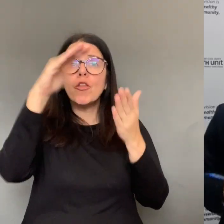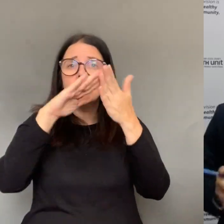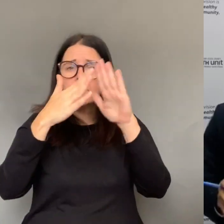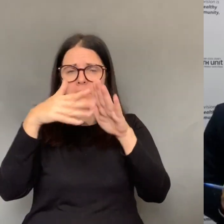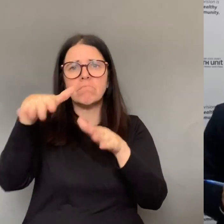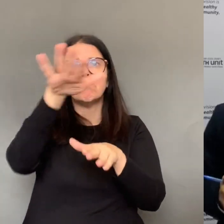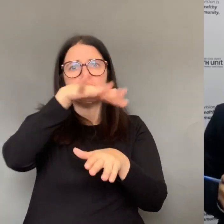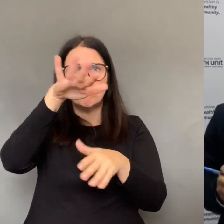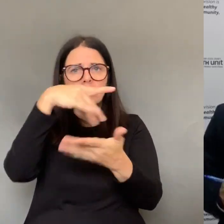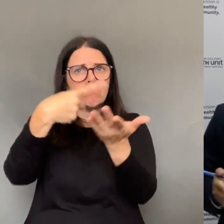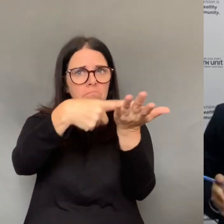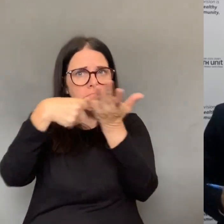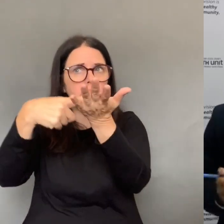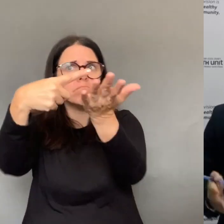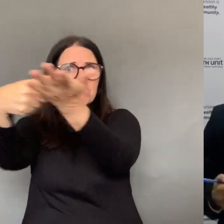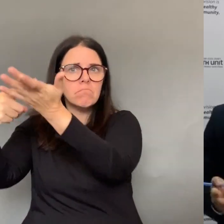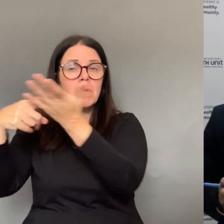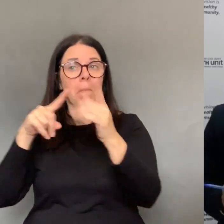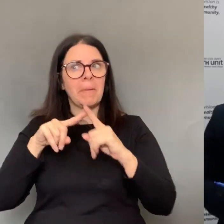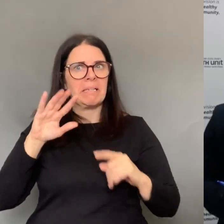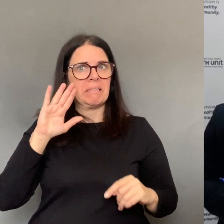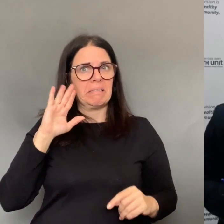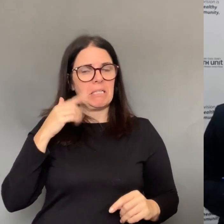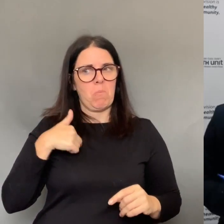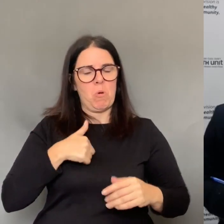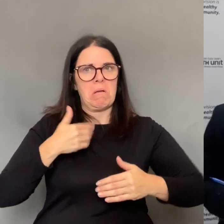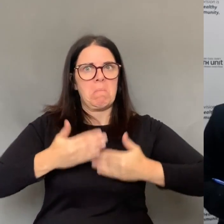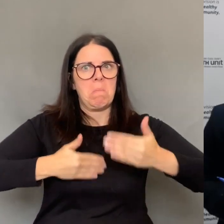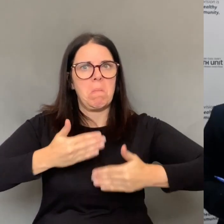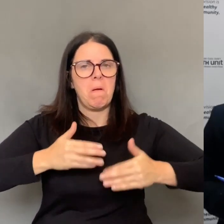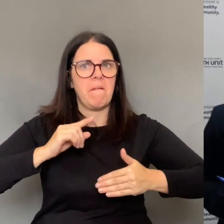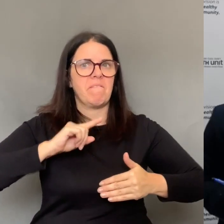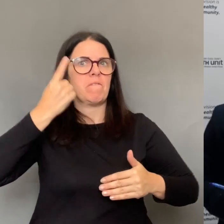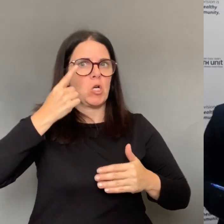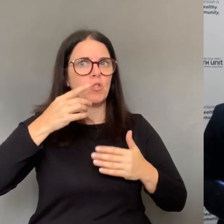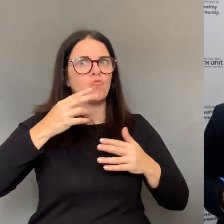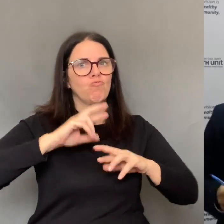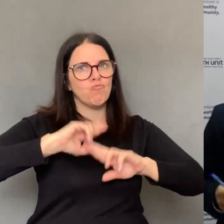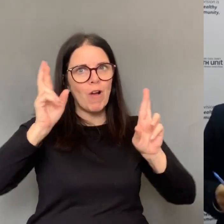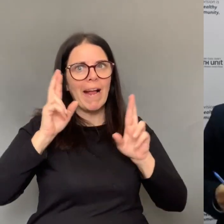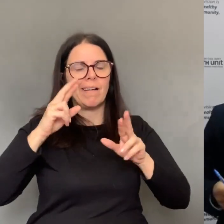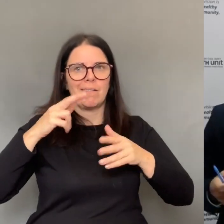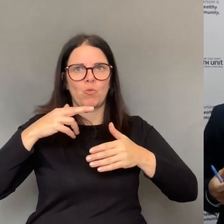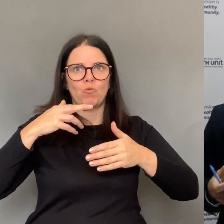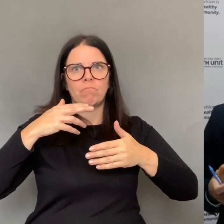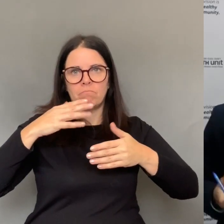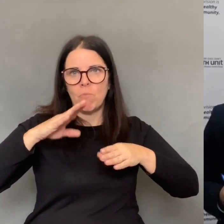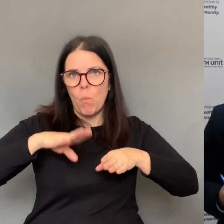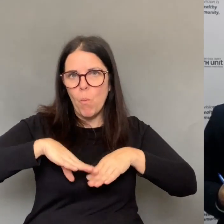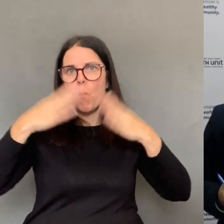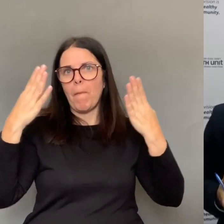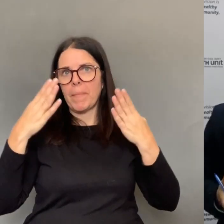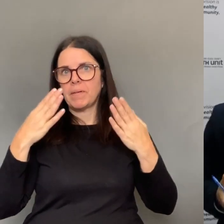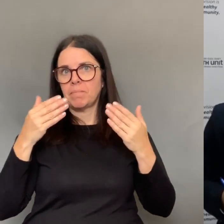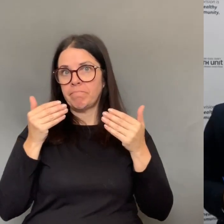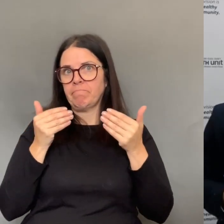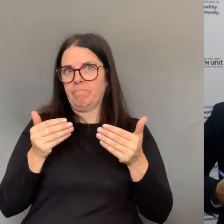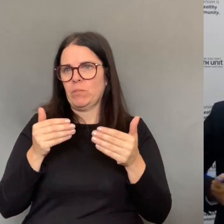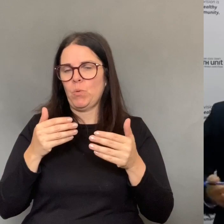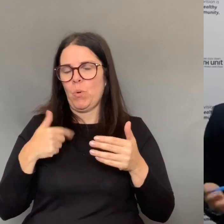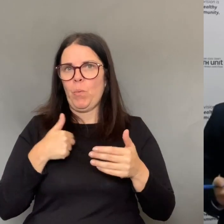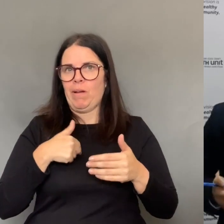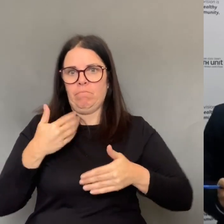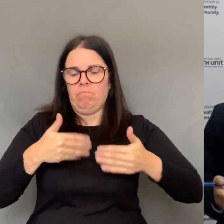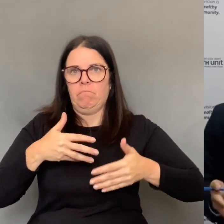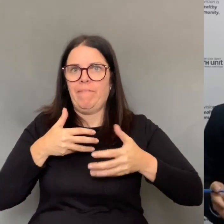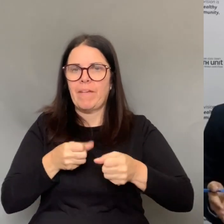at a rapid pace compared to others. The conversation has been going on in some other communities as well, but we do have at least we